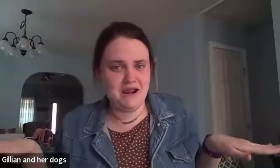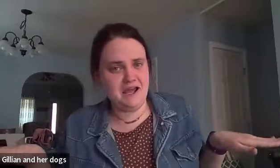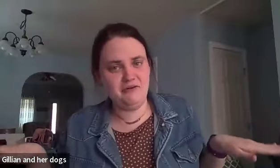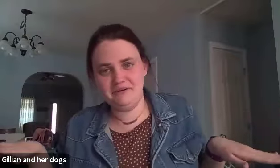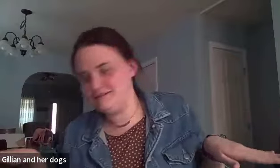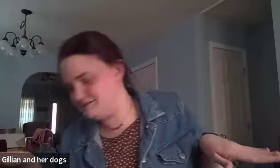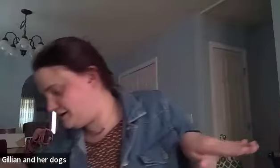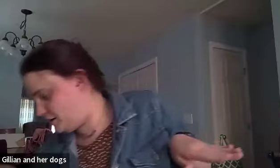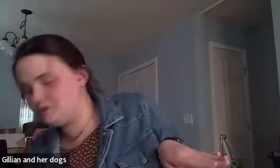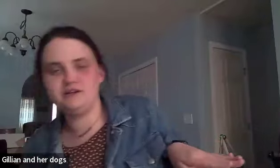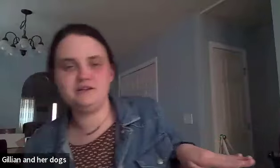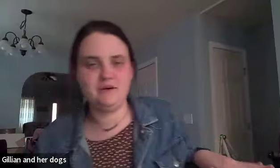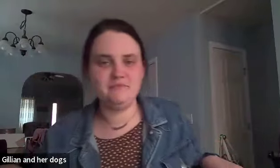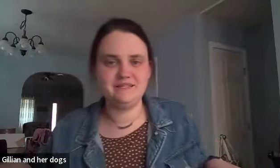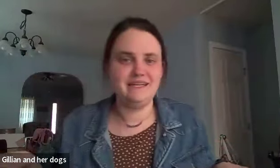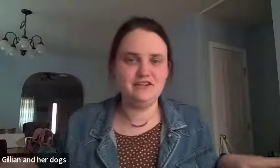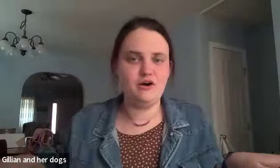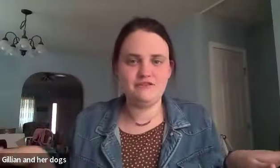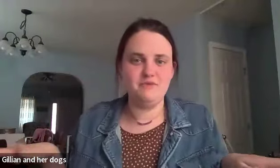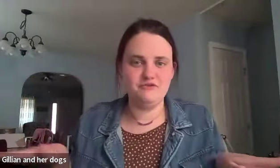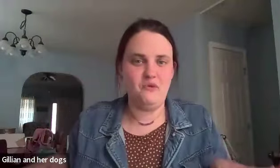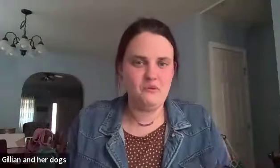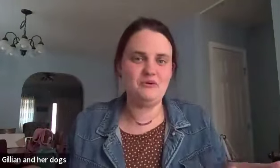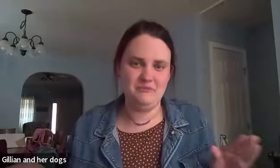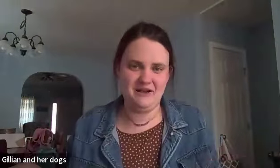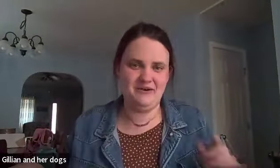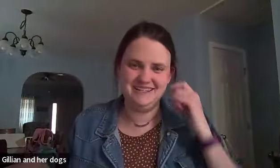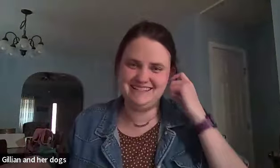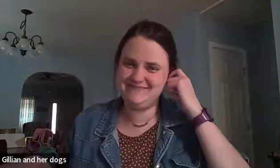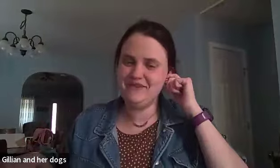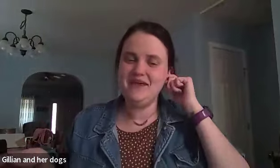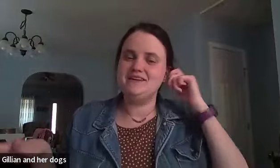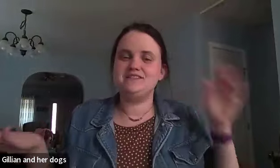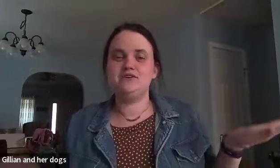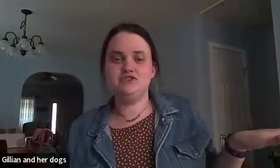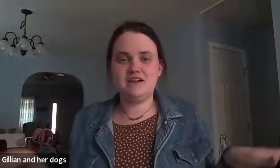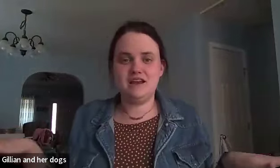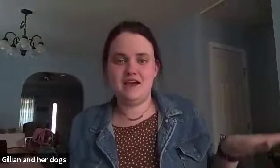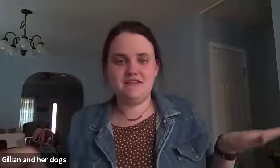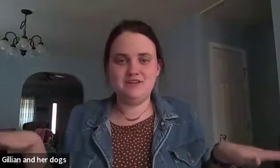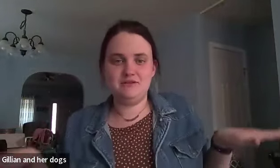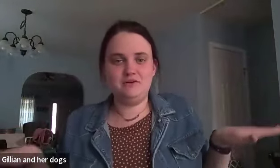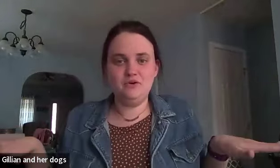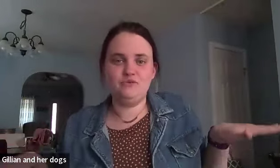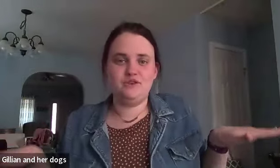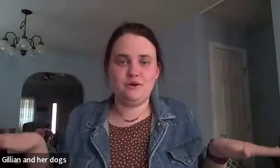right now, but I will literally bump into any dog if I move forward or backwards. So you just kind of have that cute little move with your